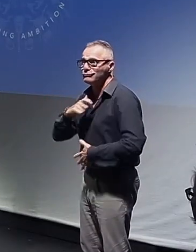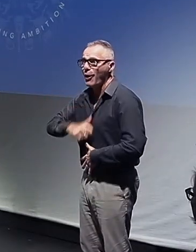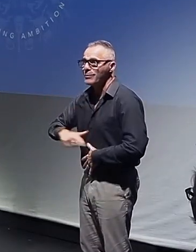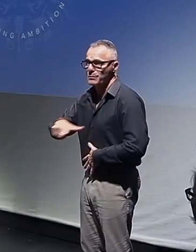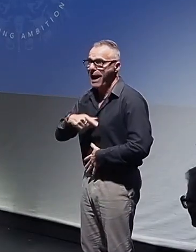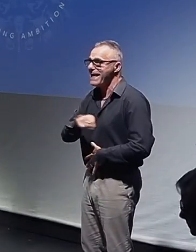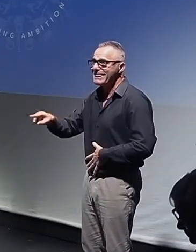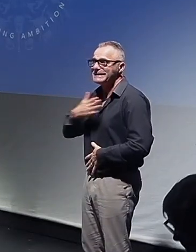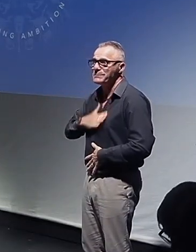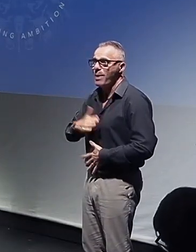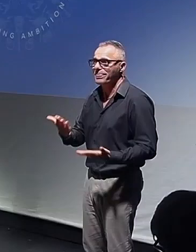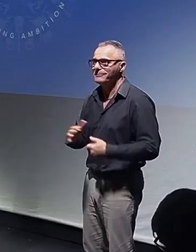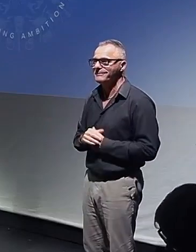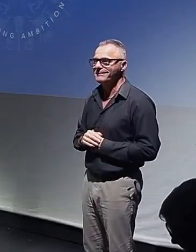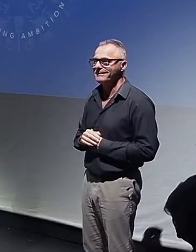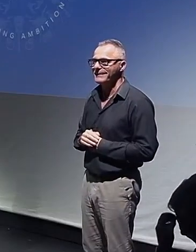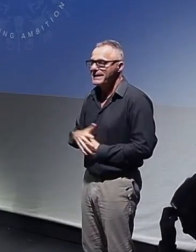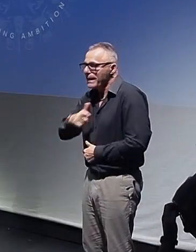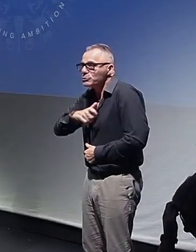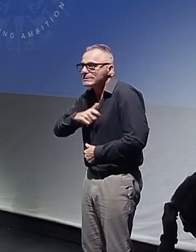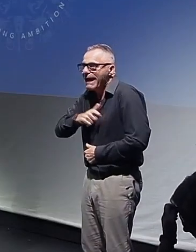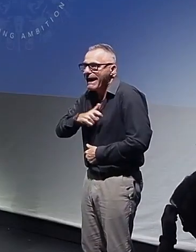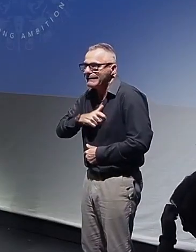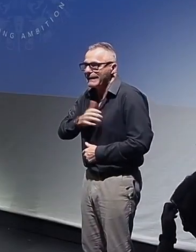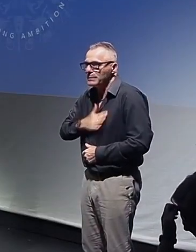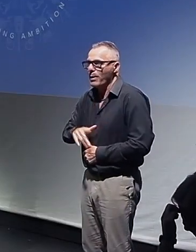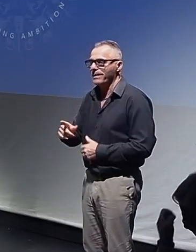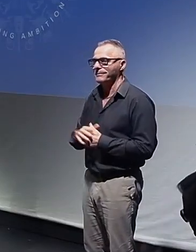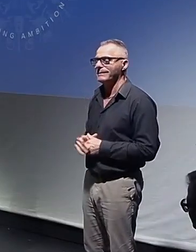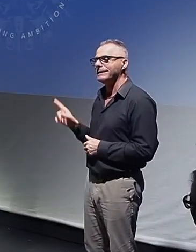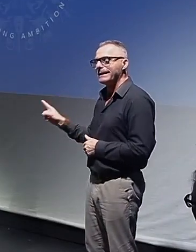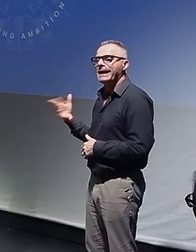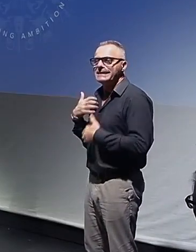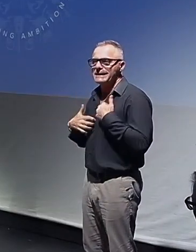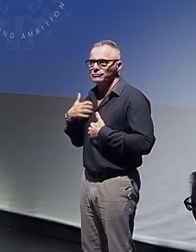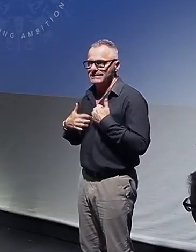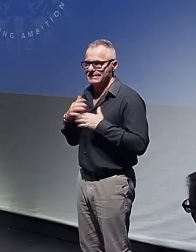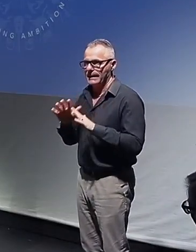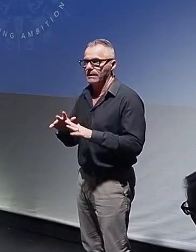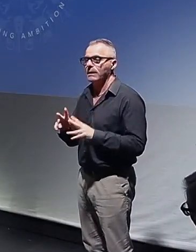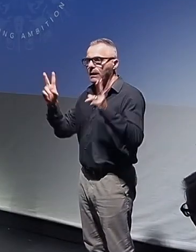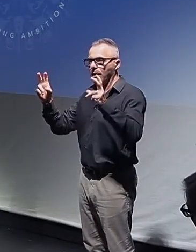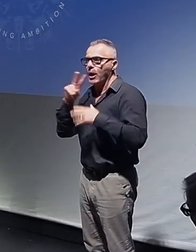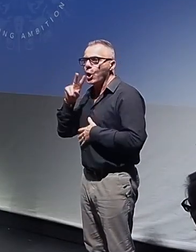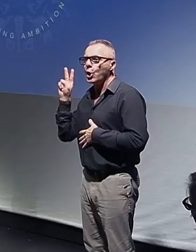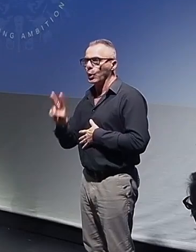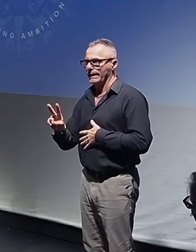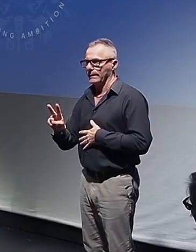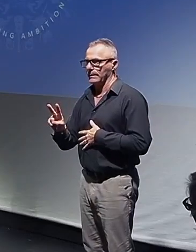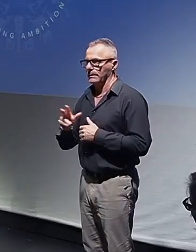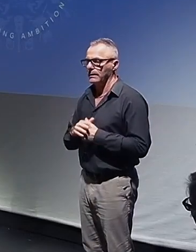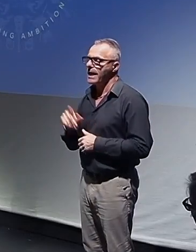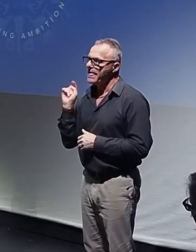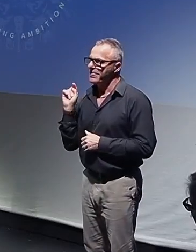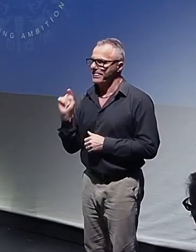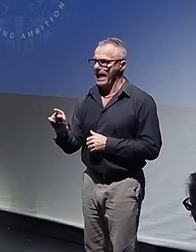but everyone was sort of anxious to go near them. It's interesting. I mean, looking, I think it